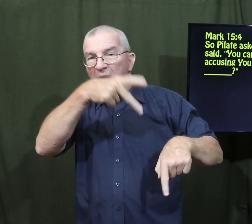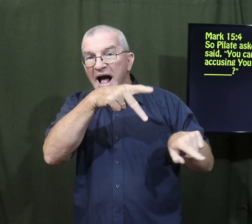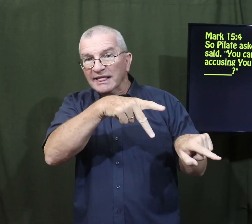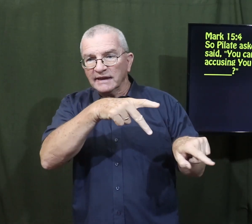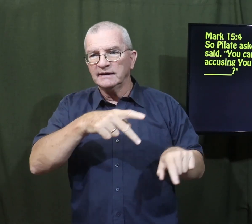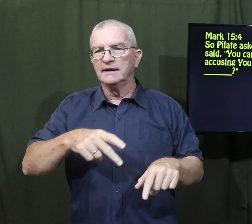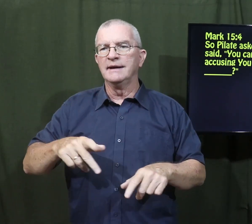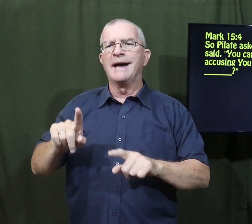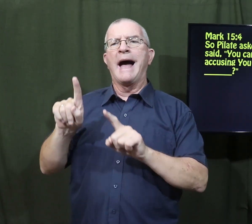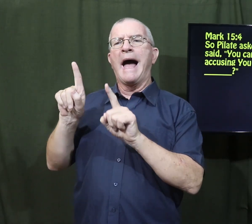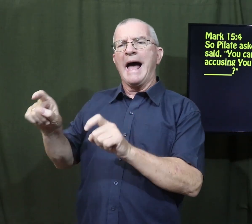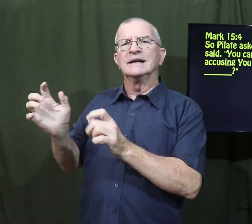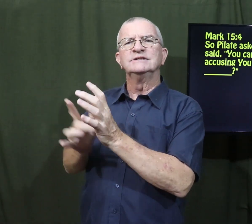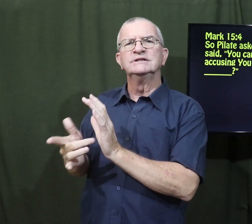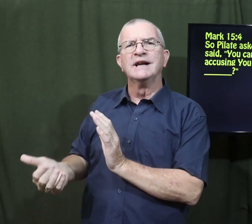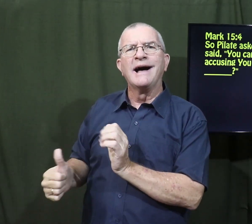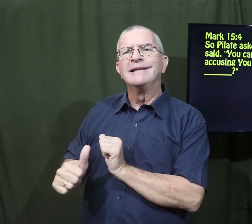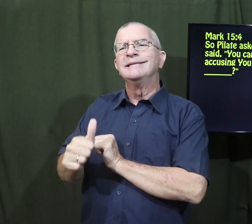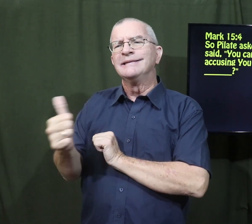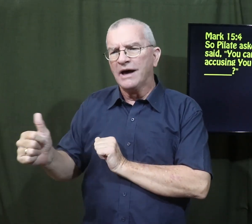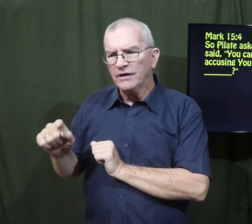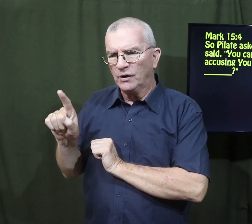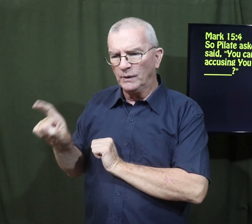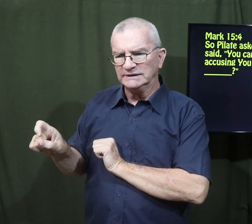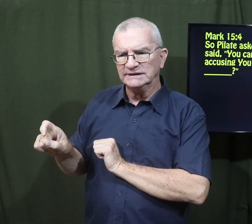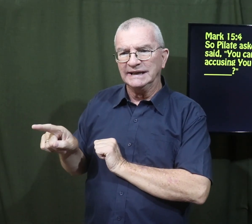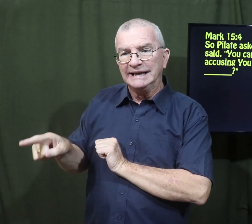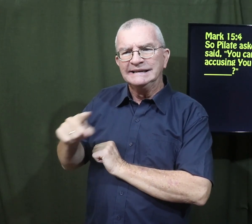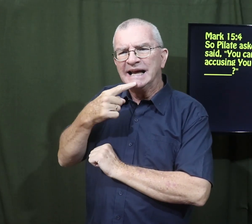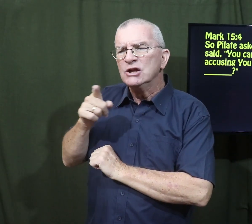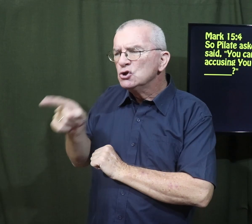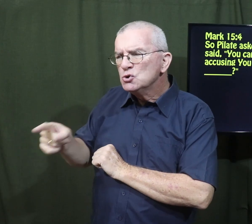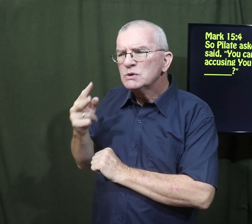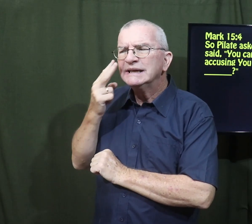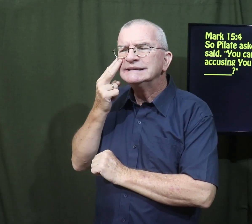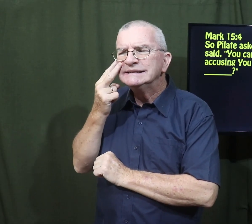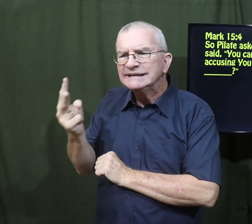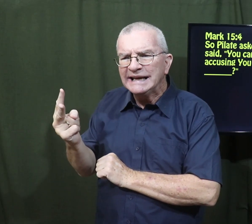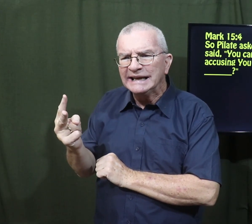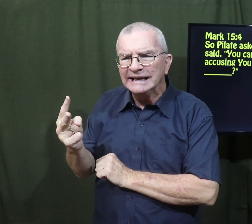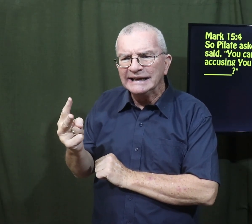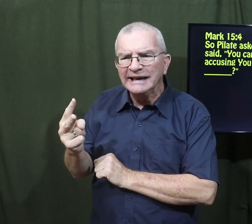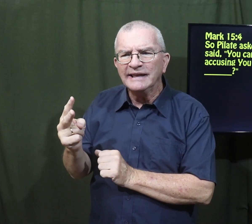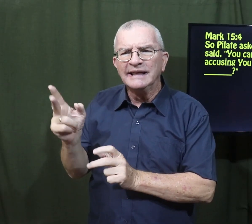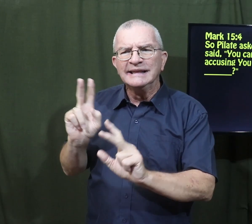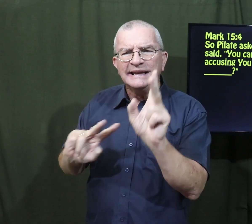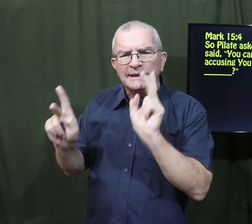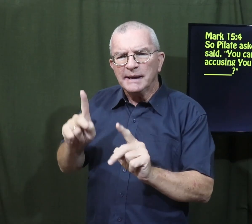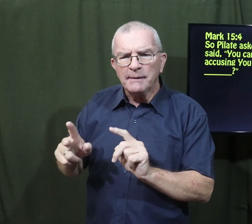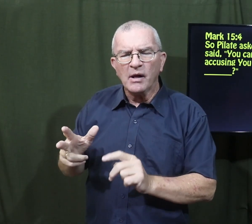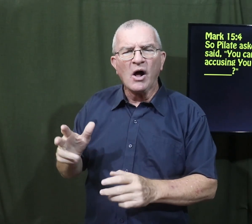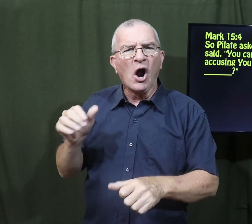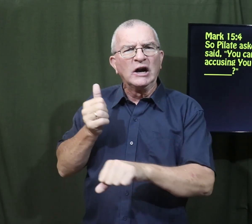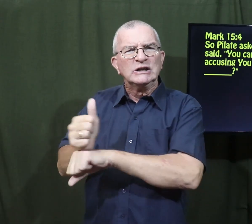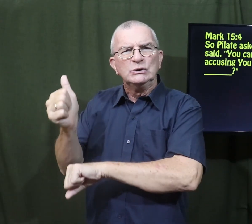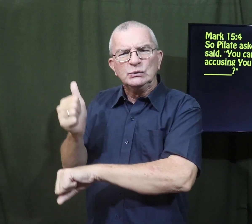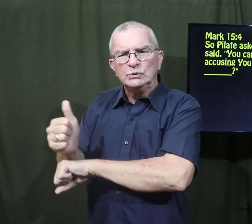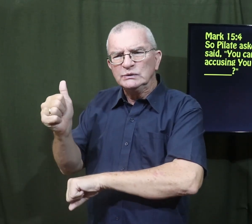So Pilate asked Jesus another question. He said, "You can see that these people